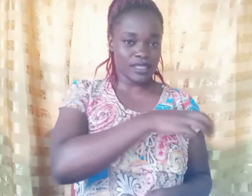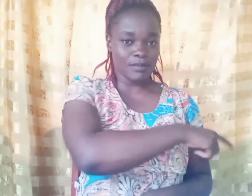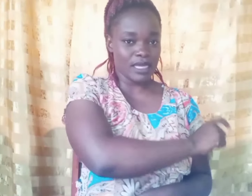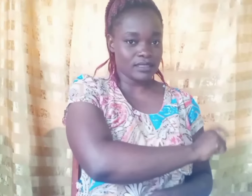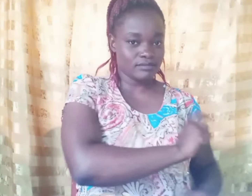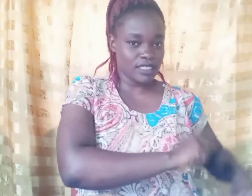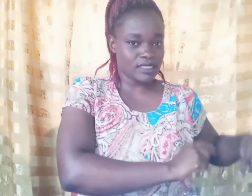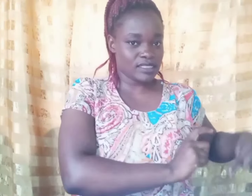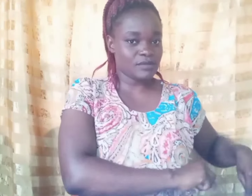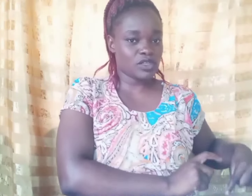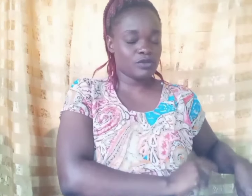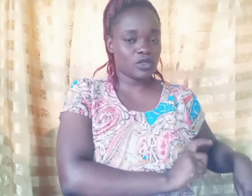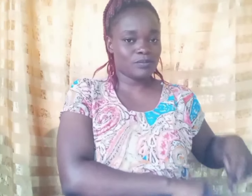the bell in the subscription.